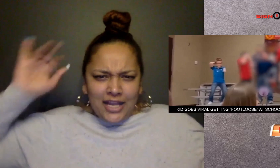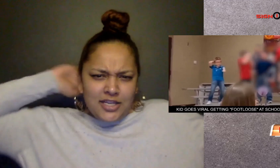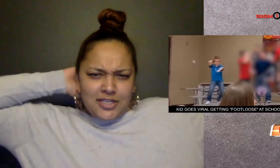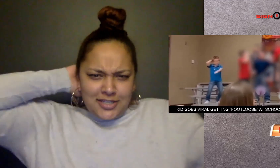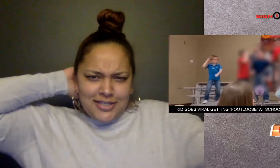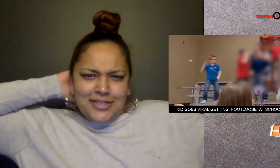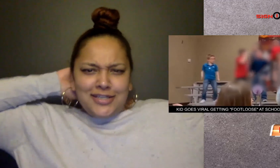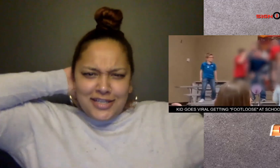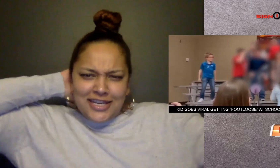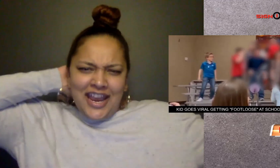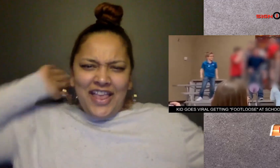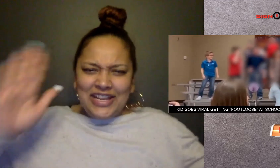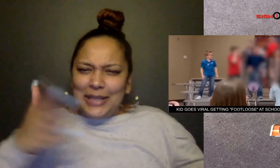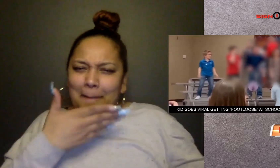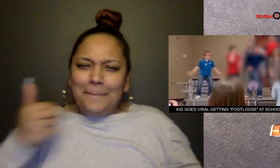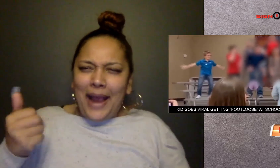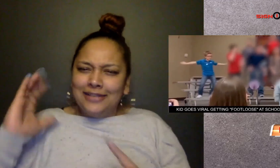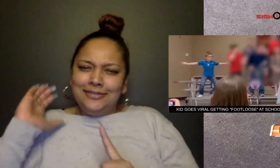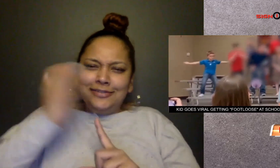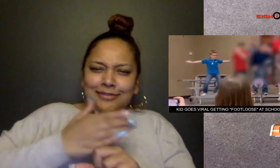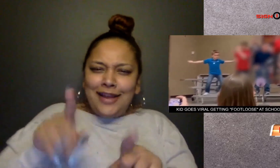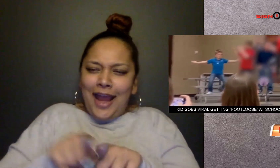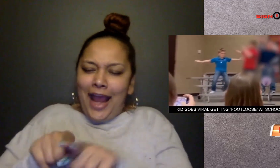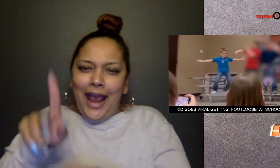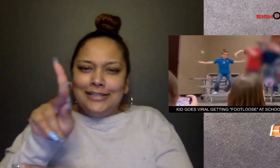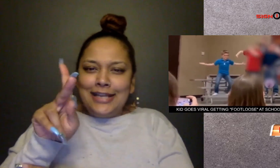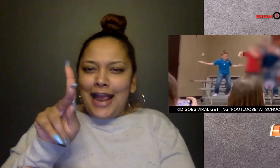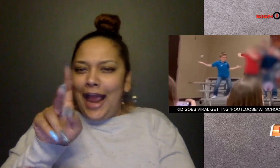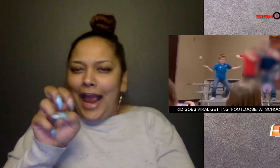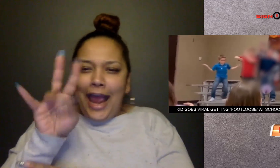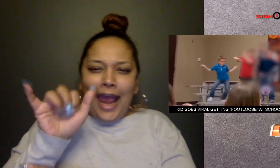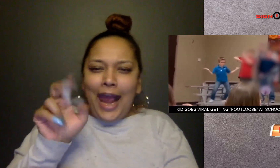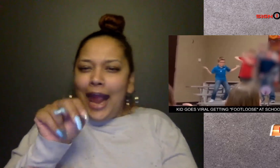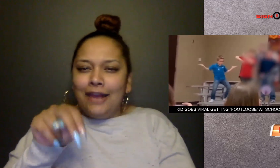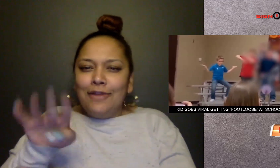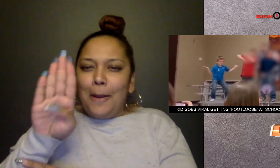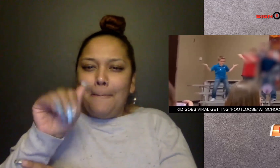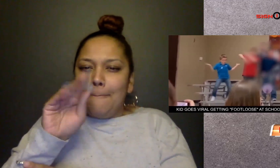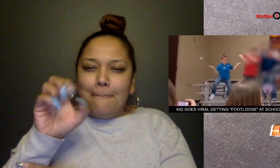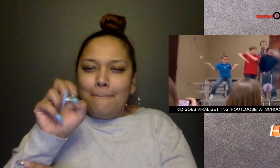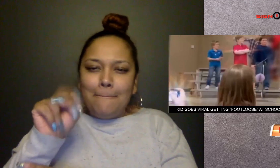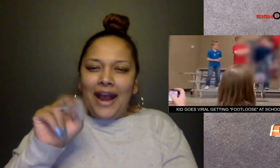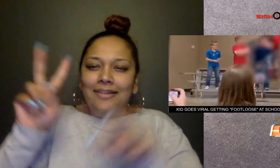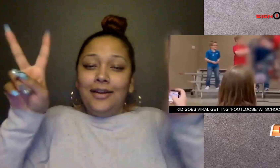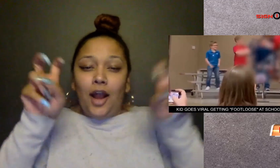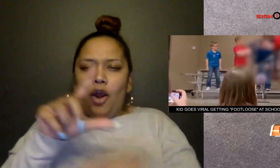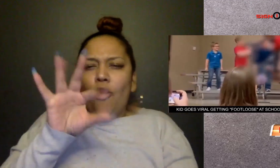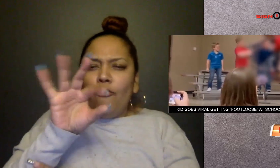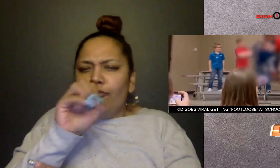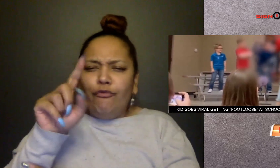boogieing down with his best kevin bacon footloose moves